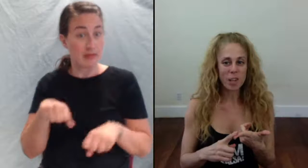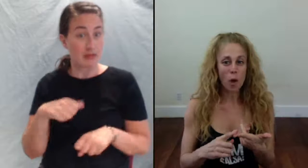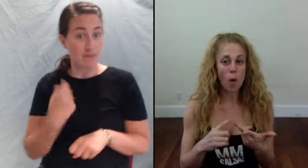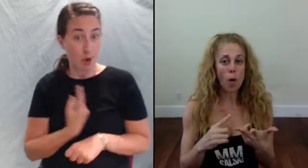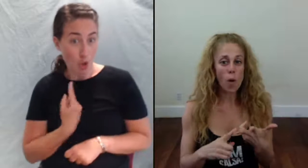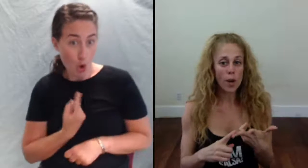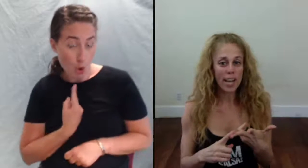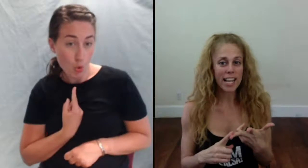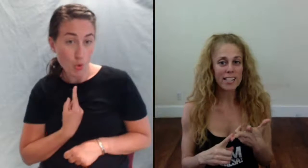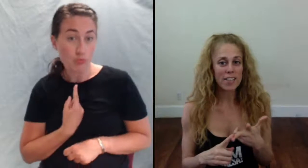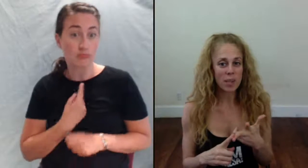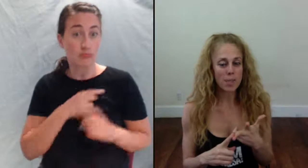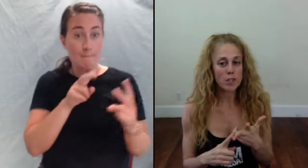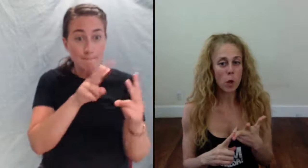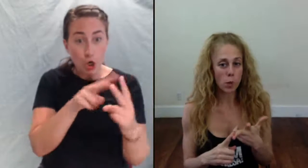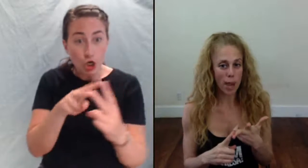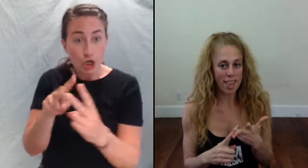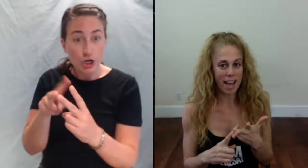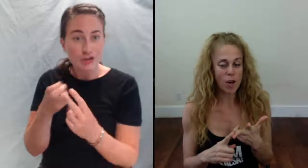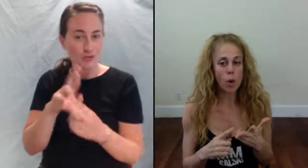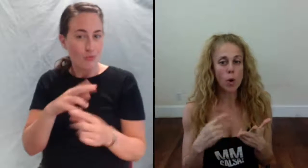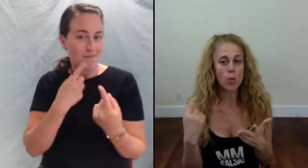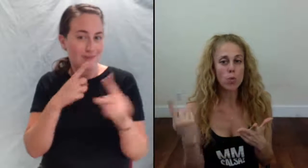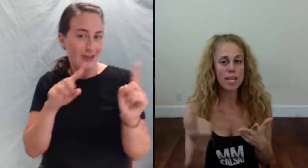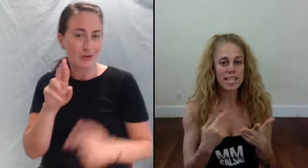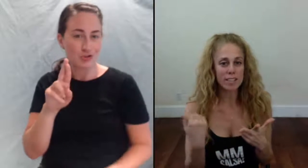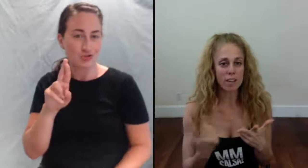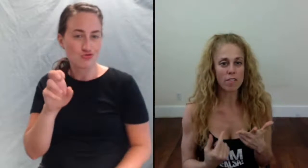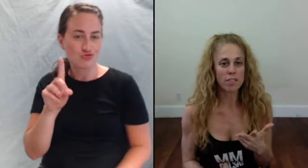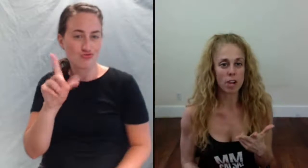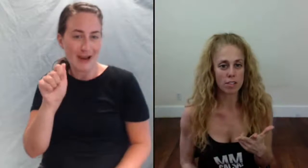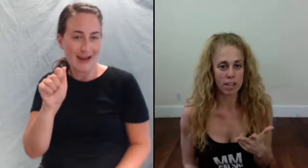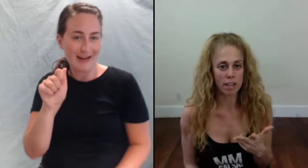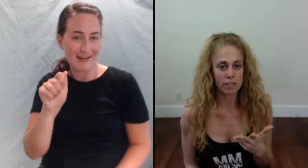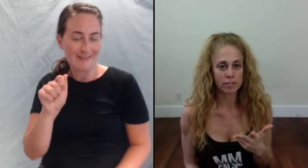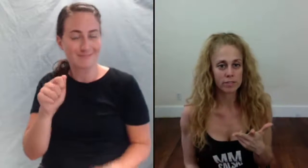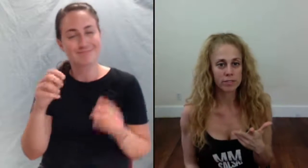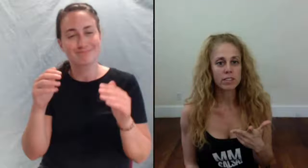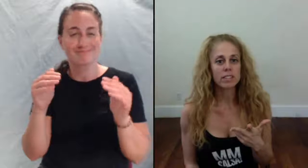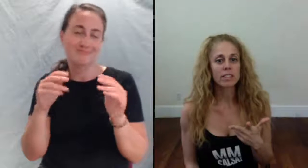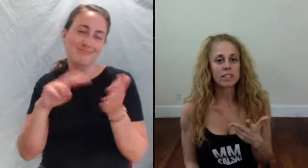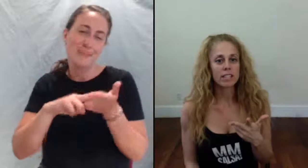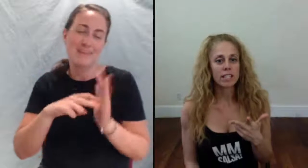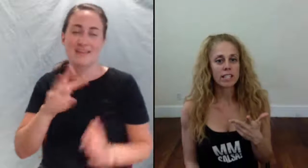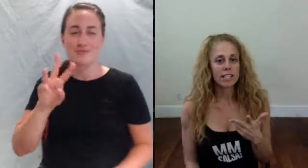partners, or in the famous rueda or wheel of salsa,